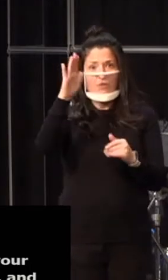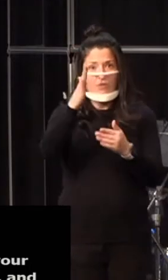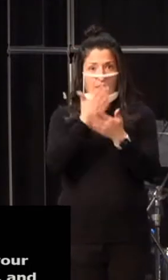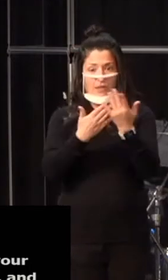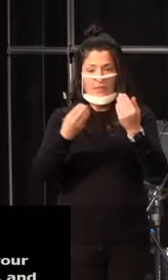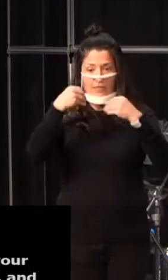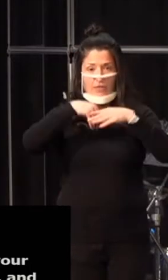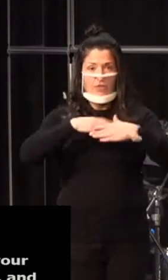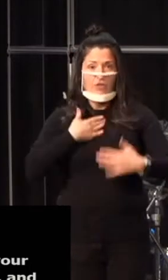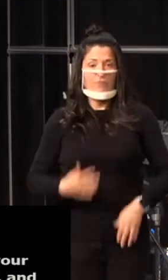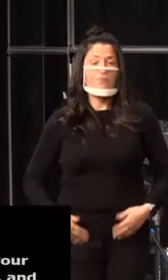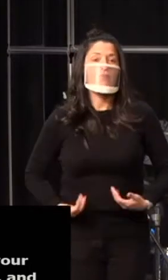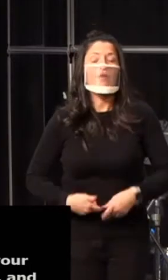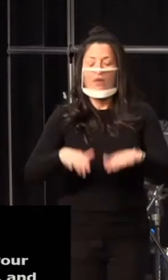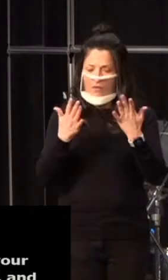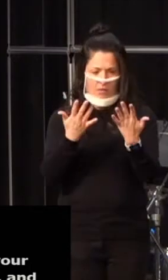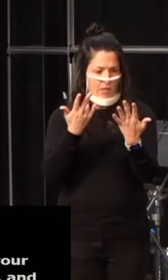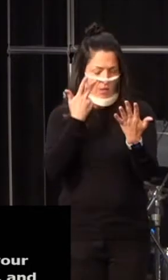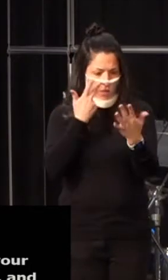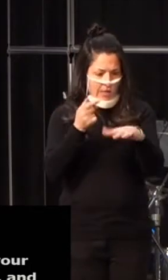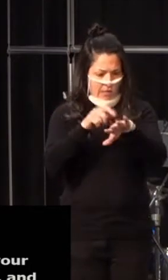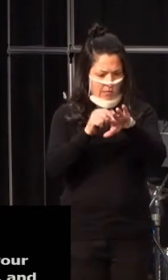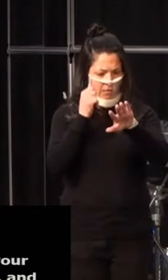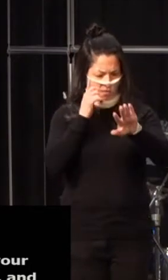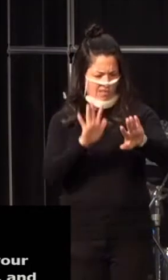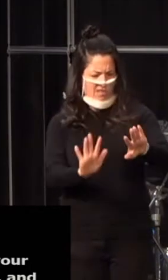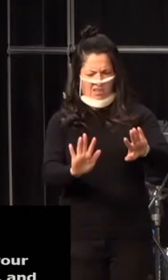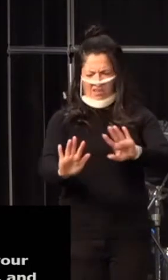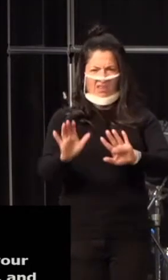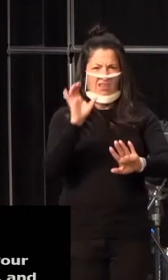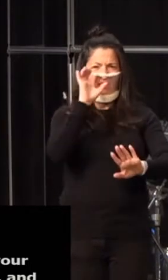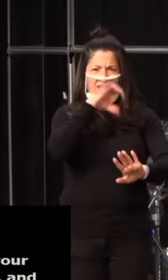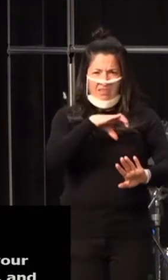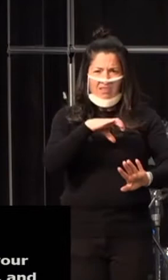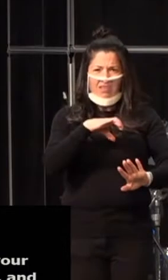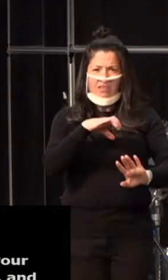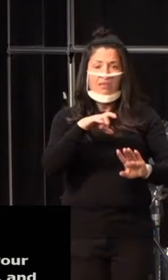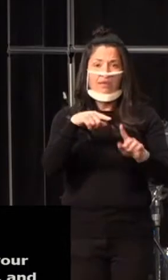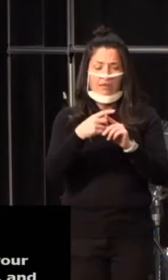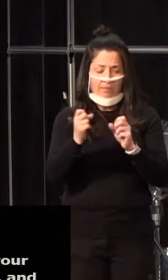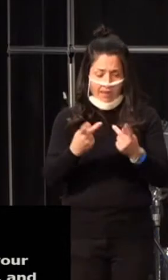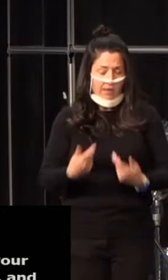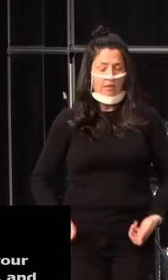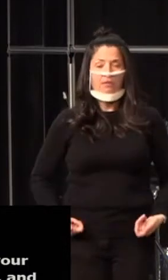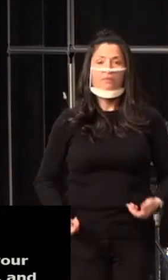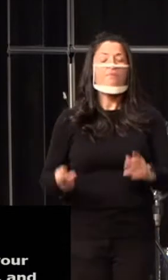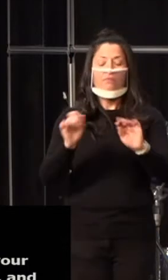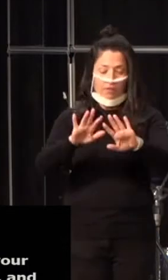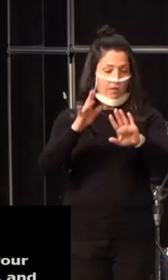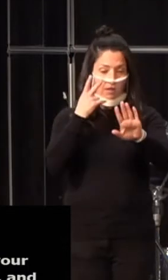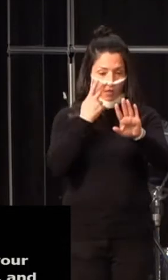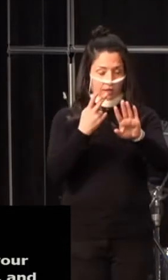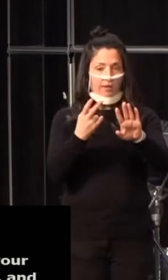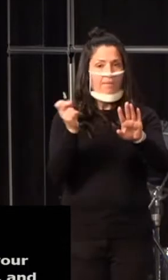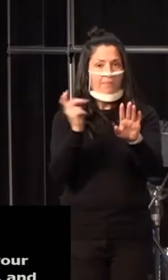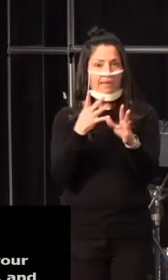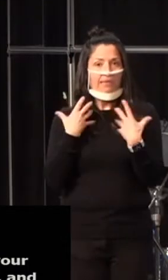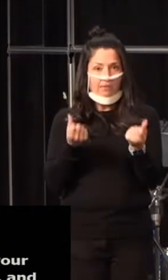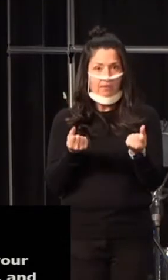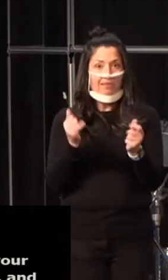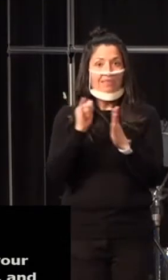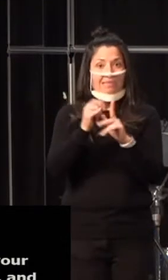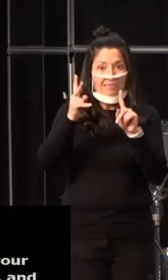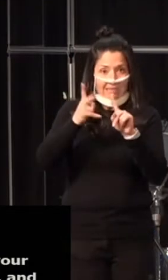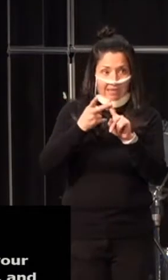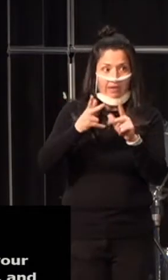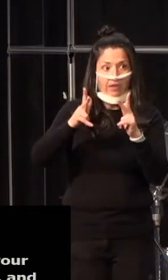it out, and it's now leprous. You have leprosy on your hand. That'd be kind of weird. Then you put it back in, and then you're healed. That's the second sign. And the third, you go